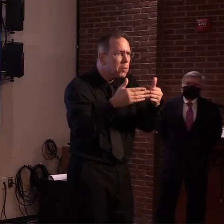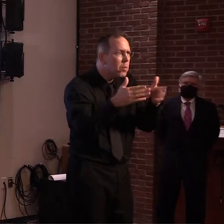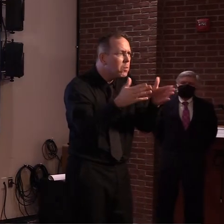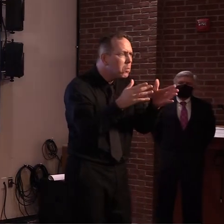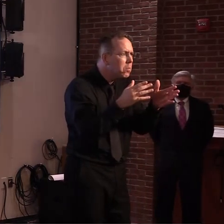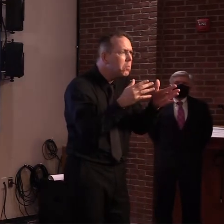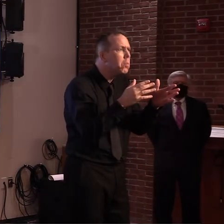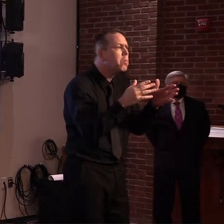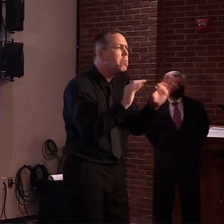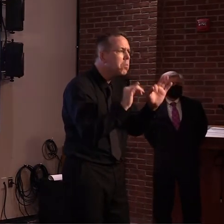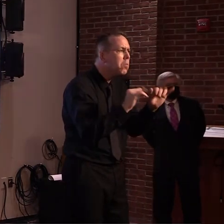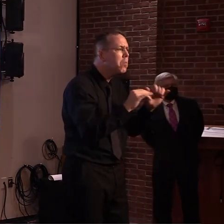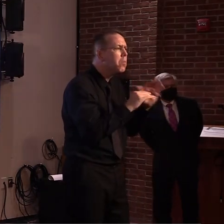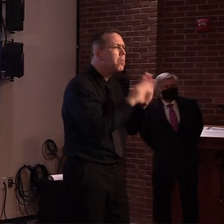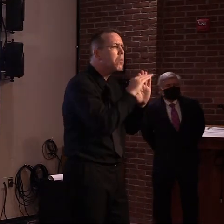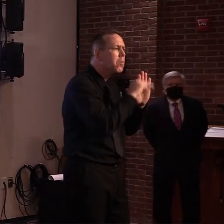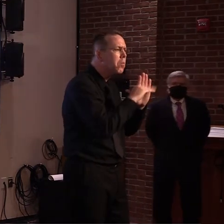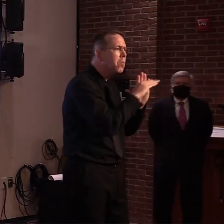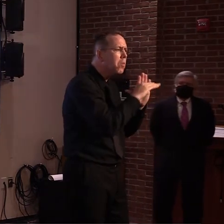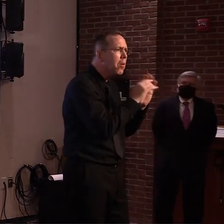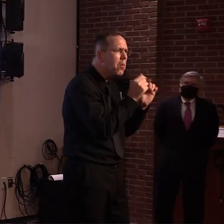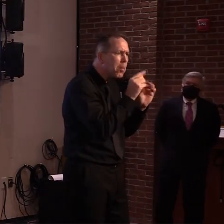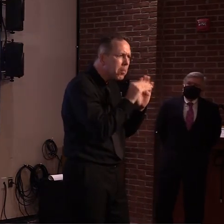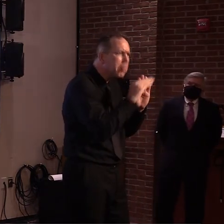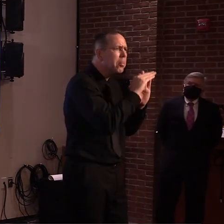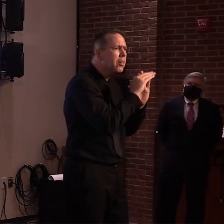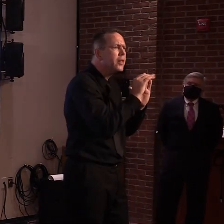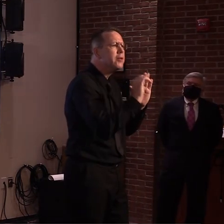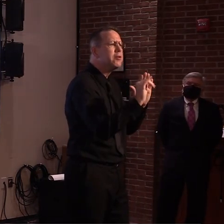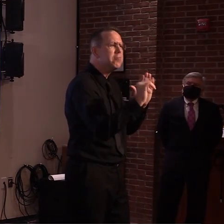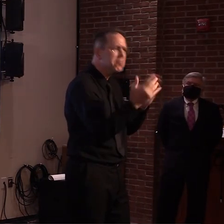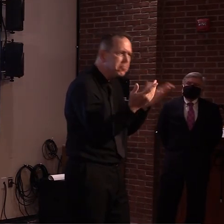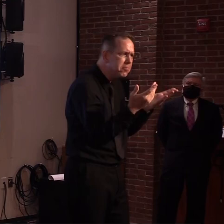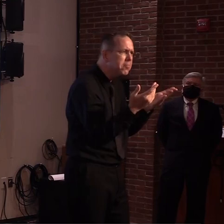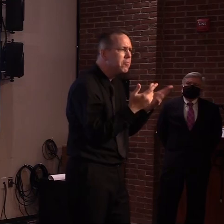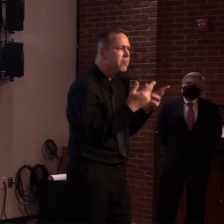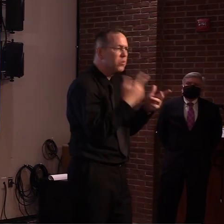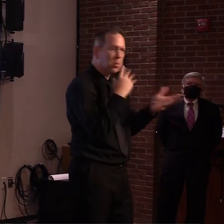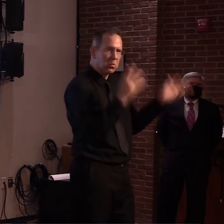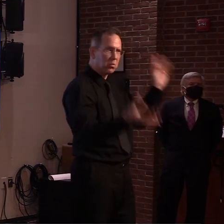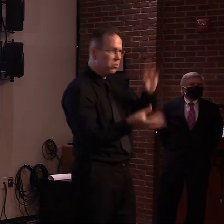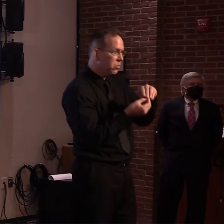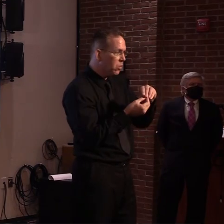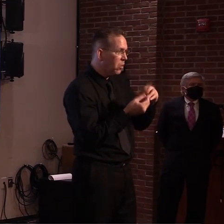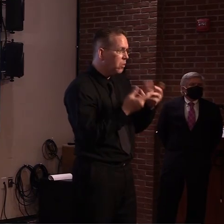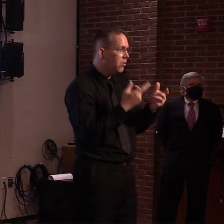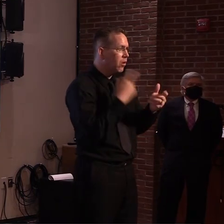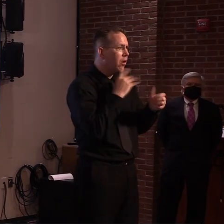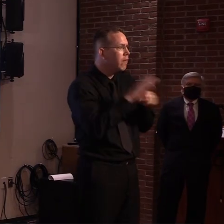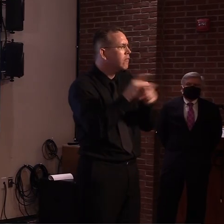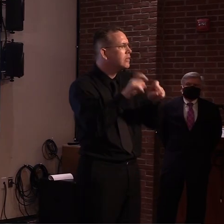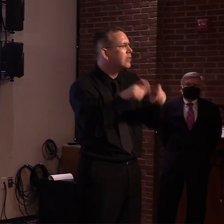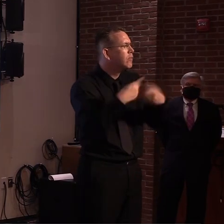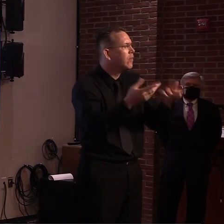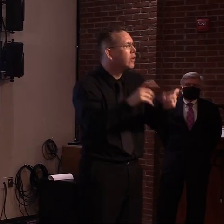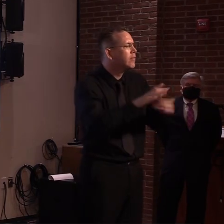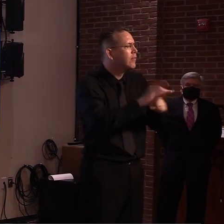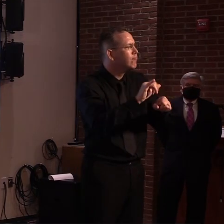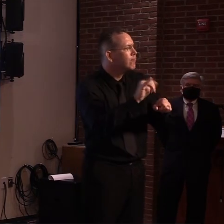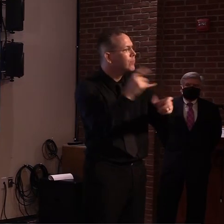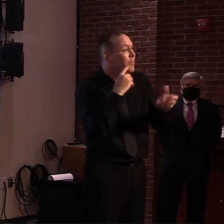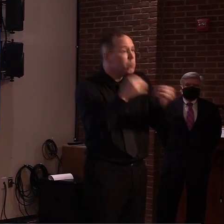so vast. Maybe, you know, what's truth on this graph? Truth